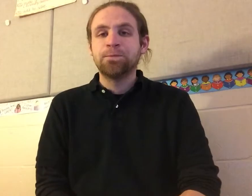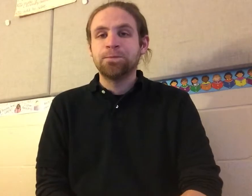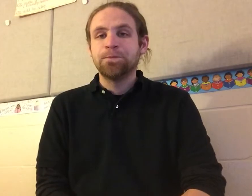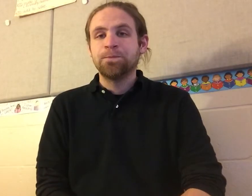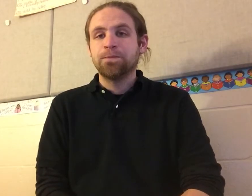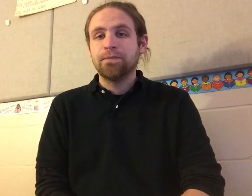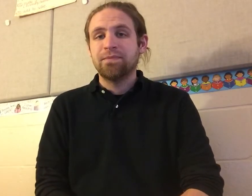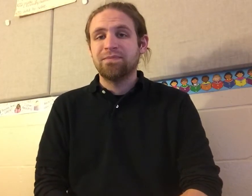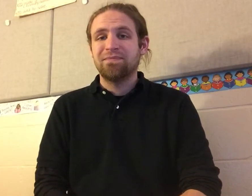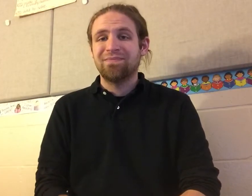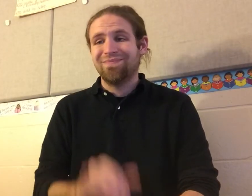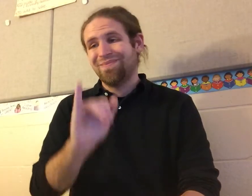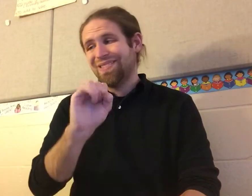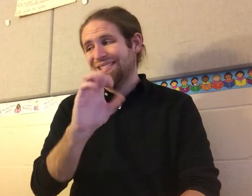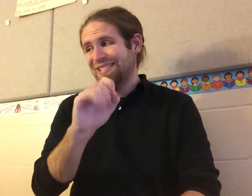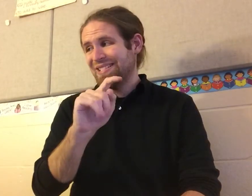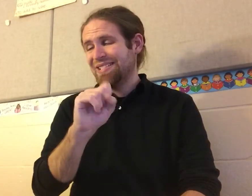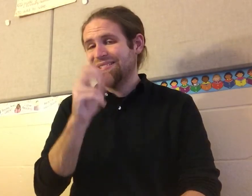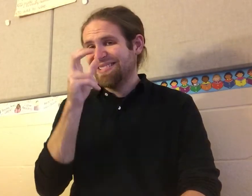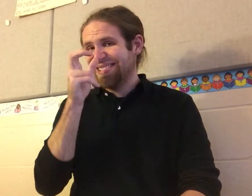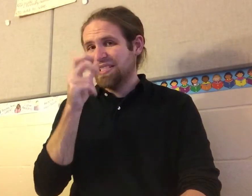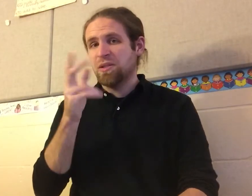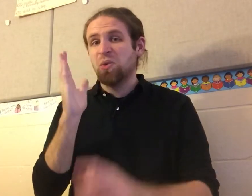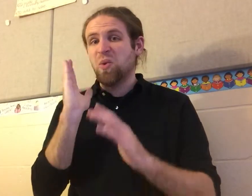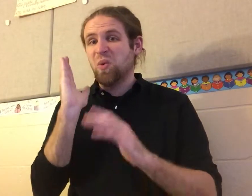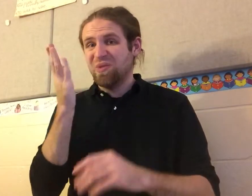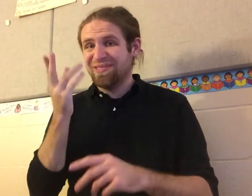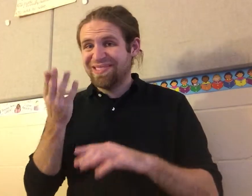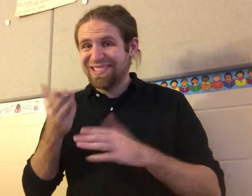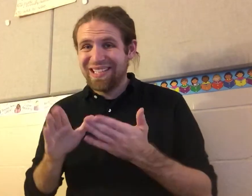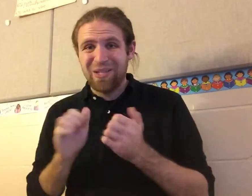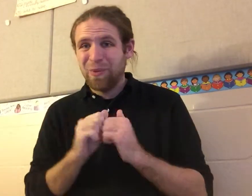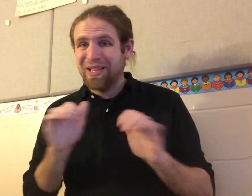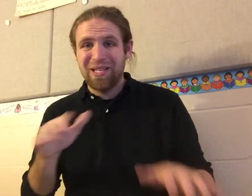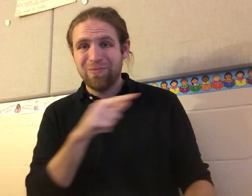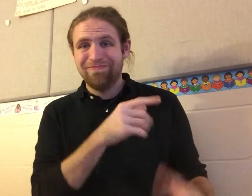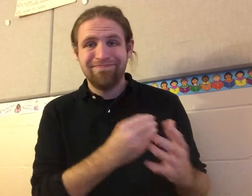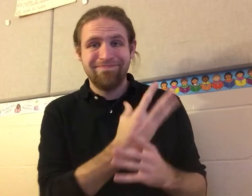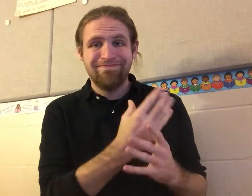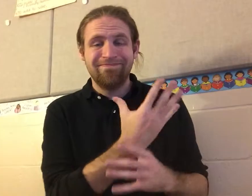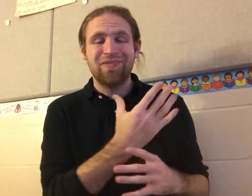Many insects would die without their host plants because they have developed very specific diets needed